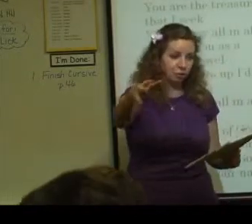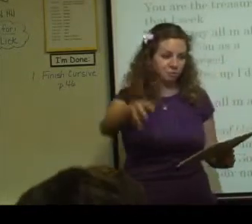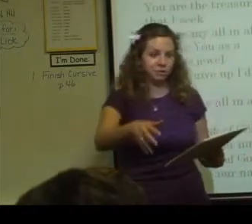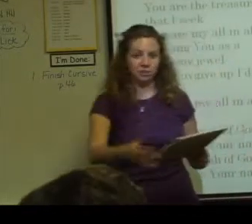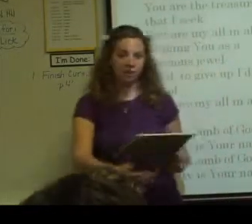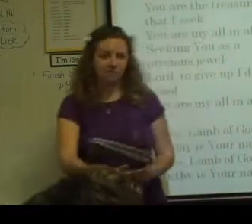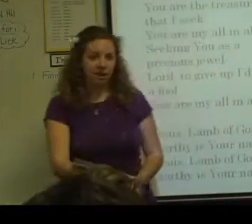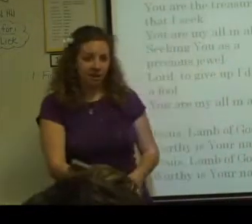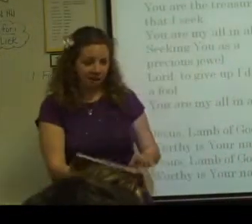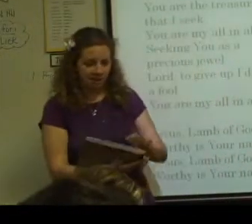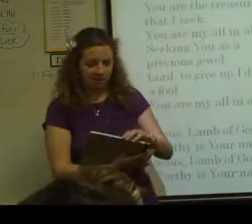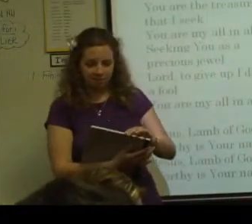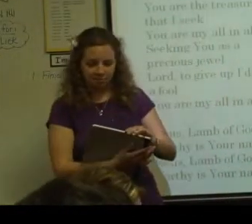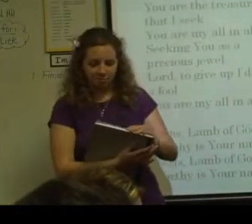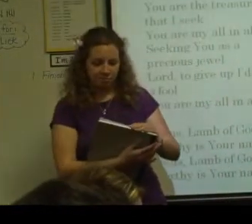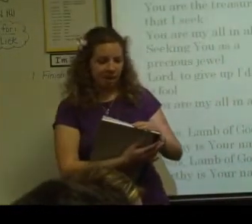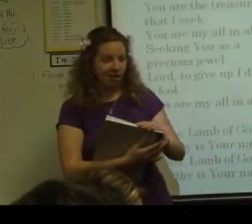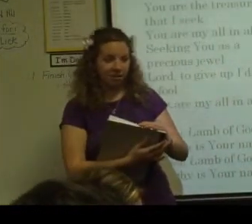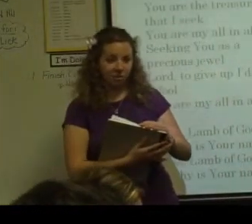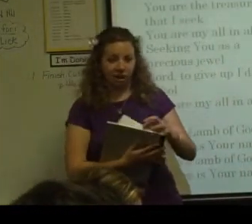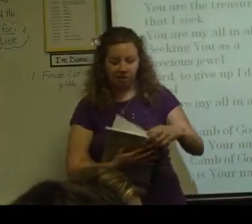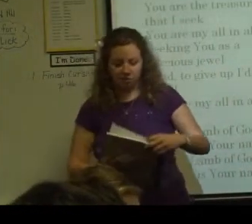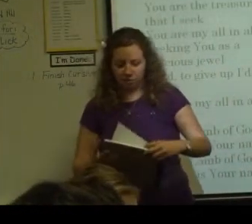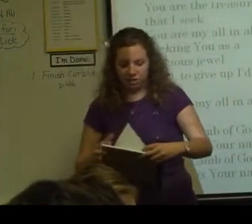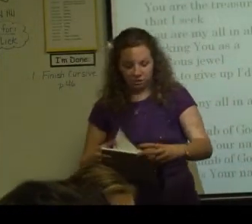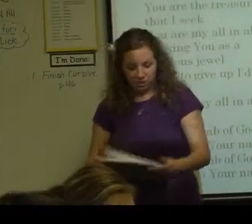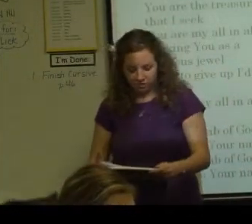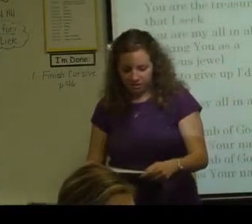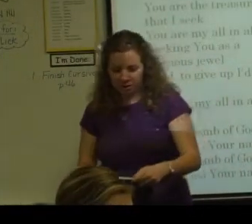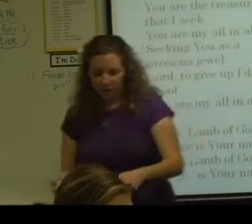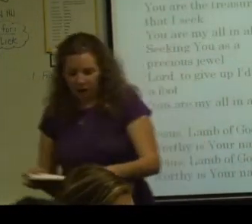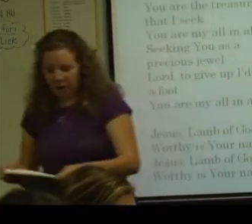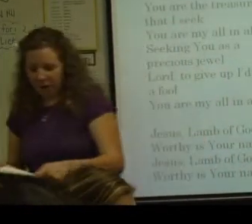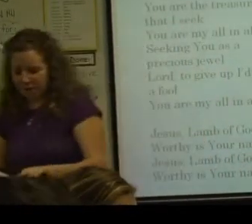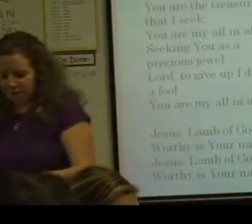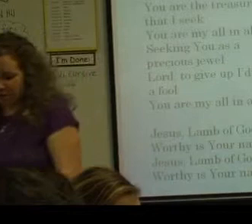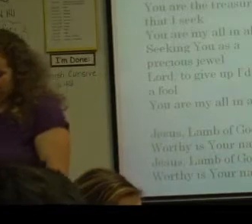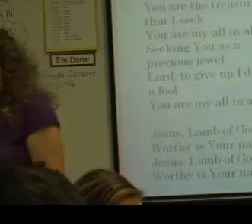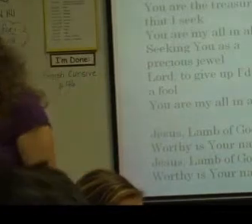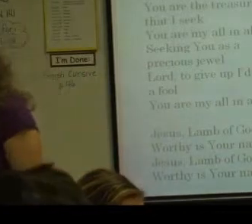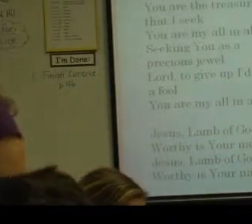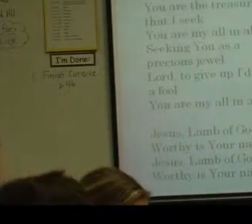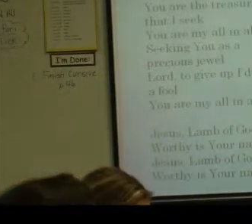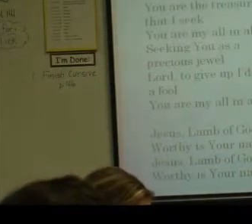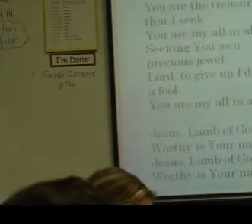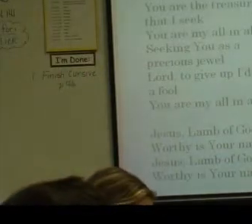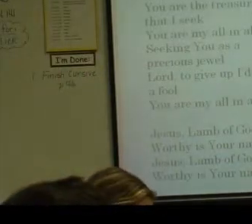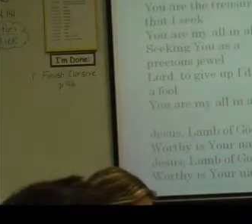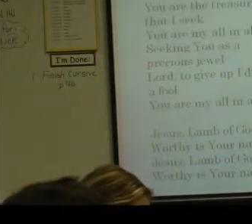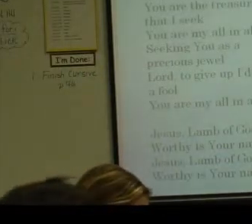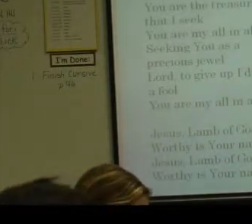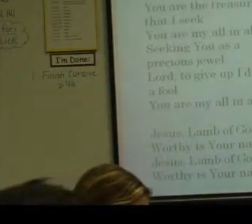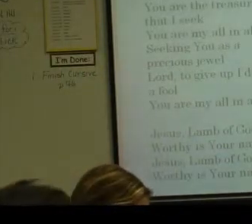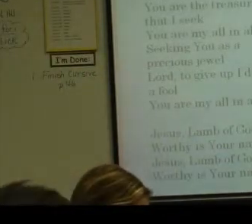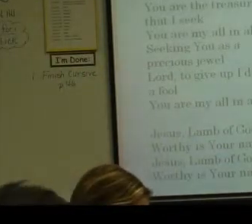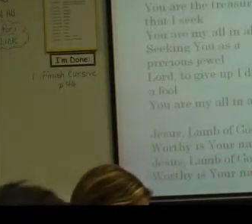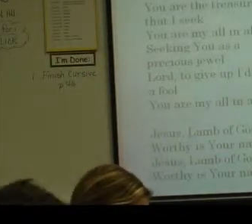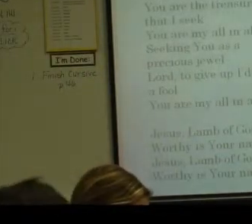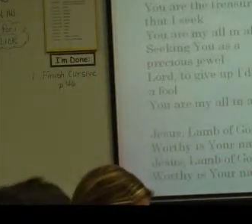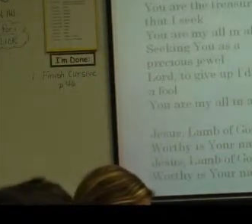group, you can talk about it as pairs or however you want to do it. But at the same time, then you are each